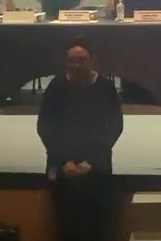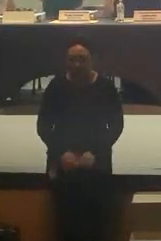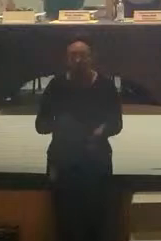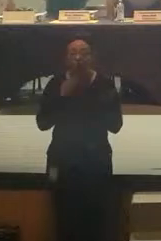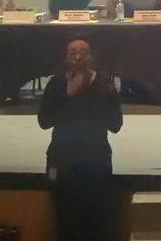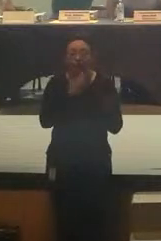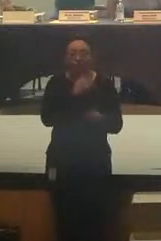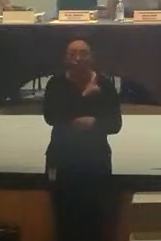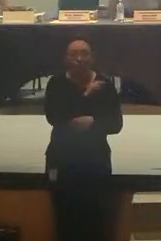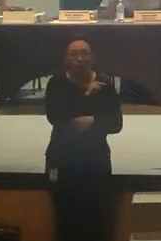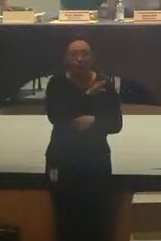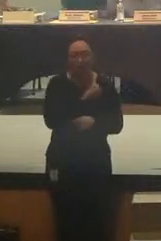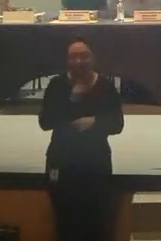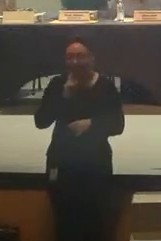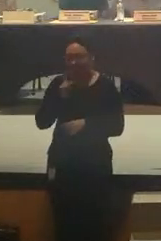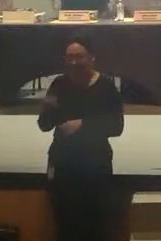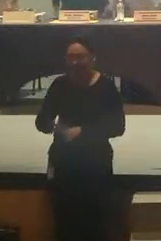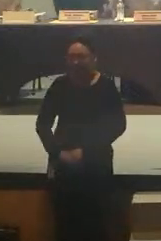you, Lance.